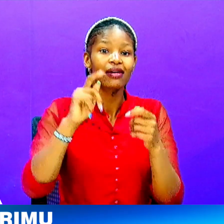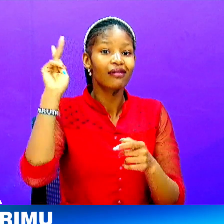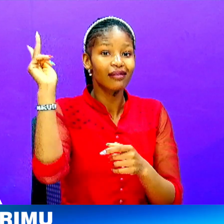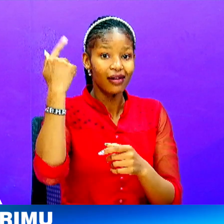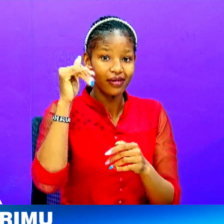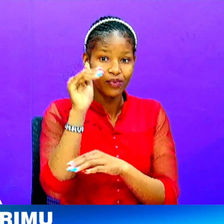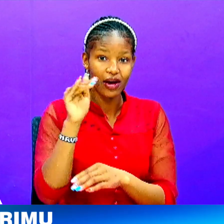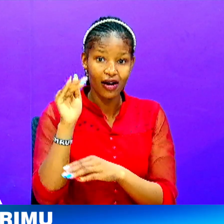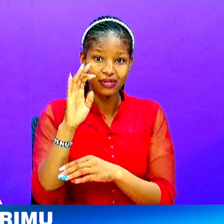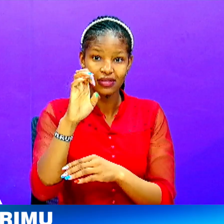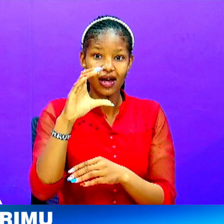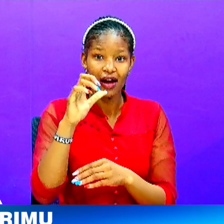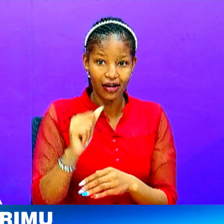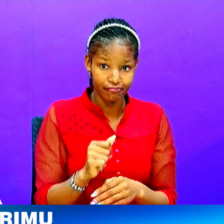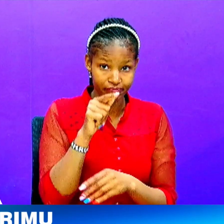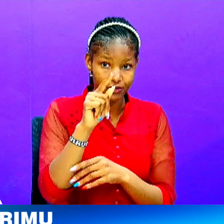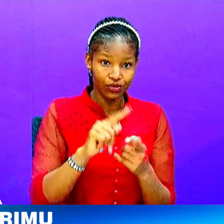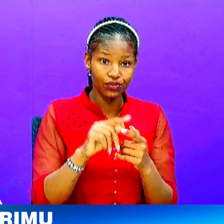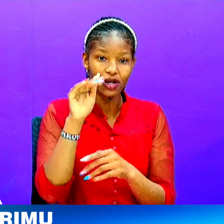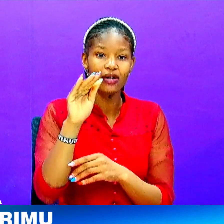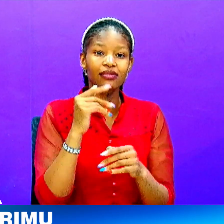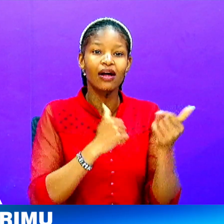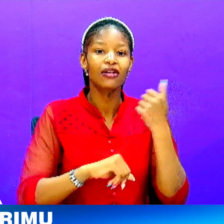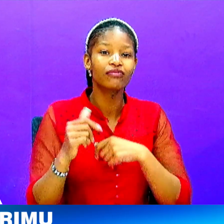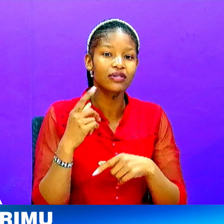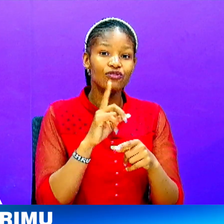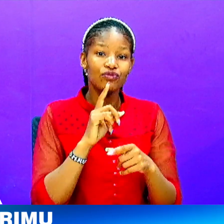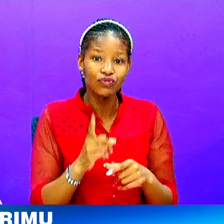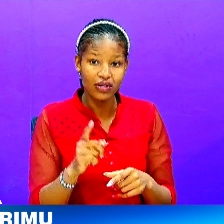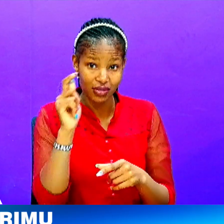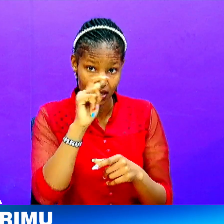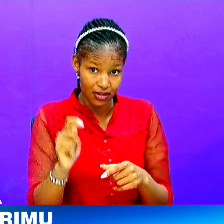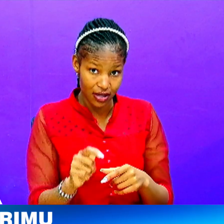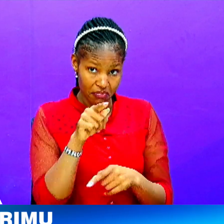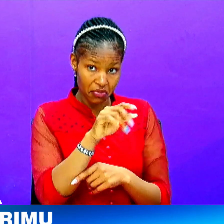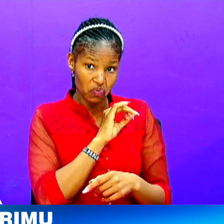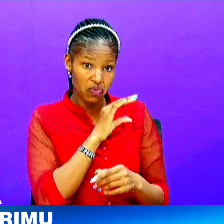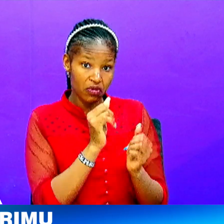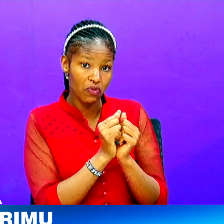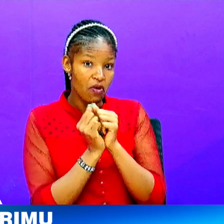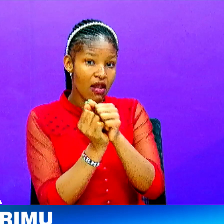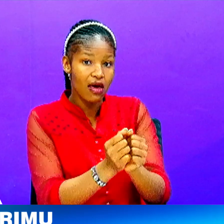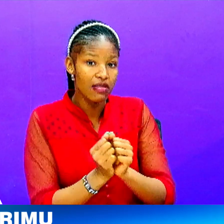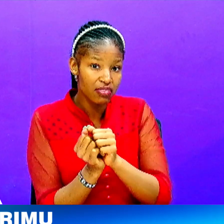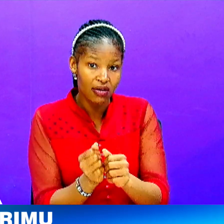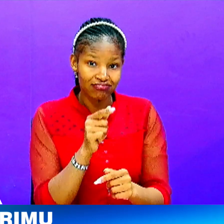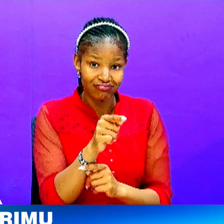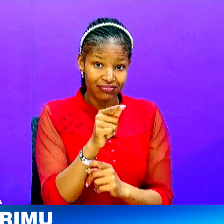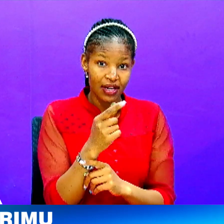Kenya has asked the EAC Secretariat to take action and ensure Tanzania complies with its